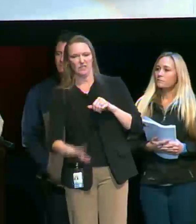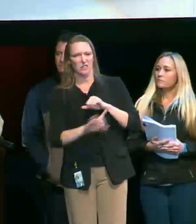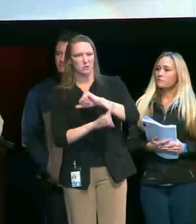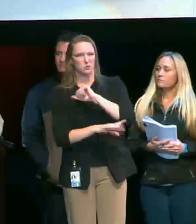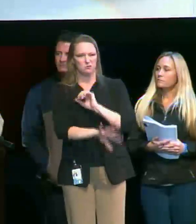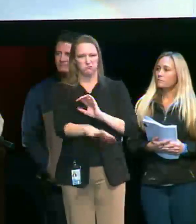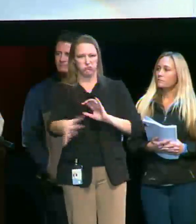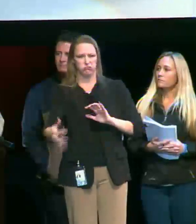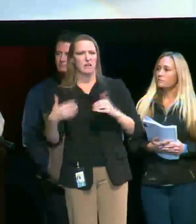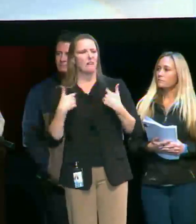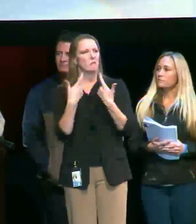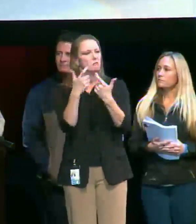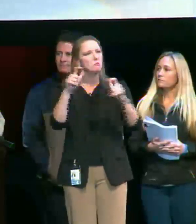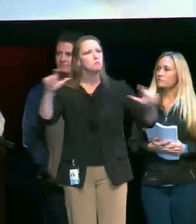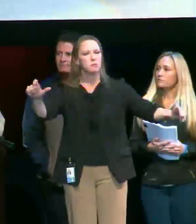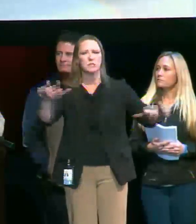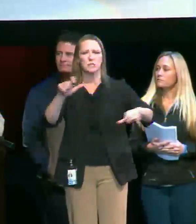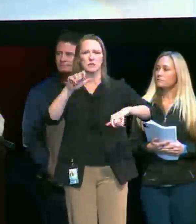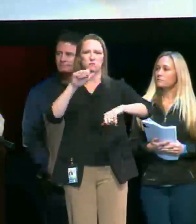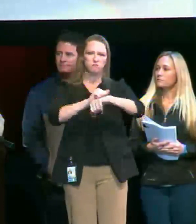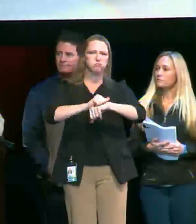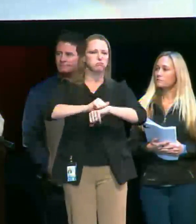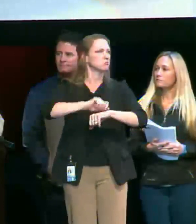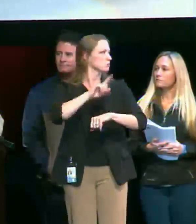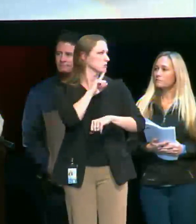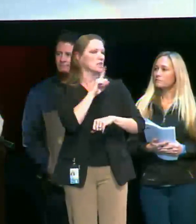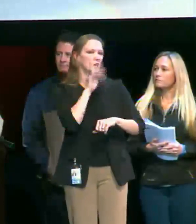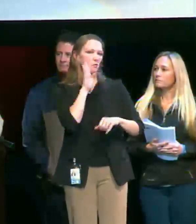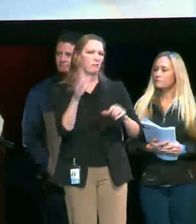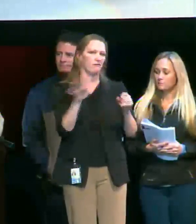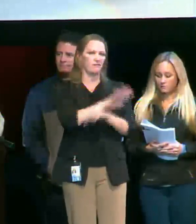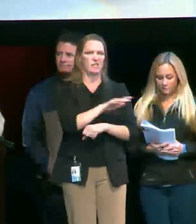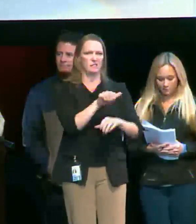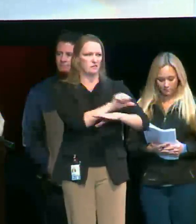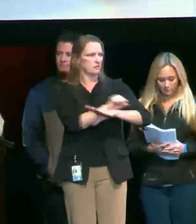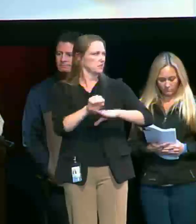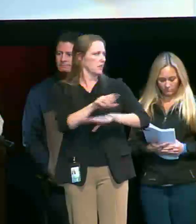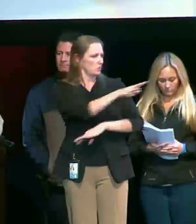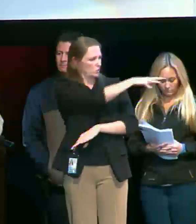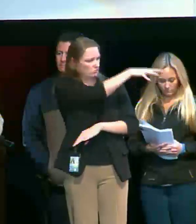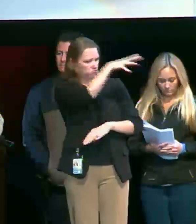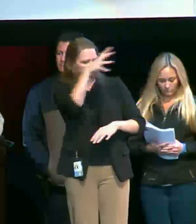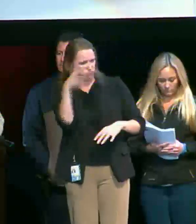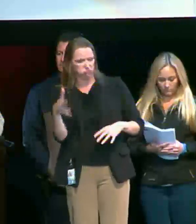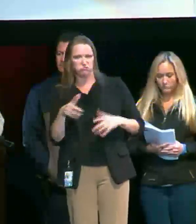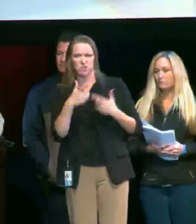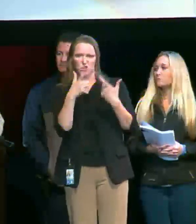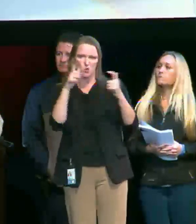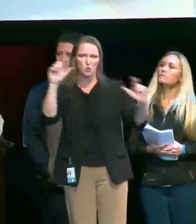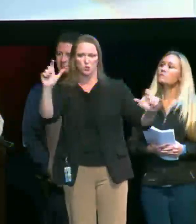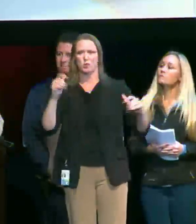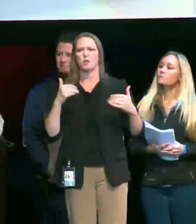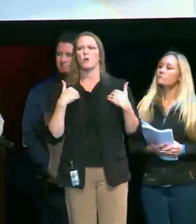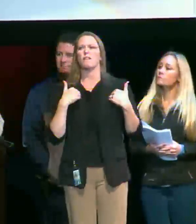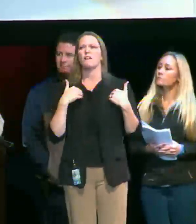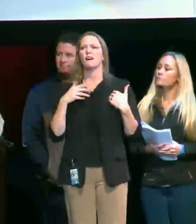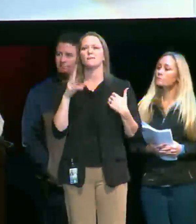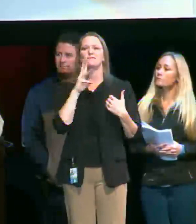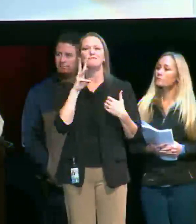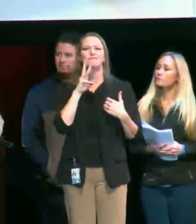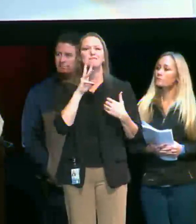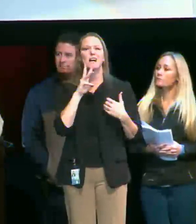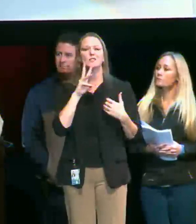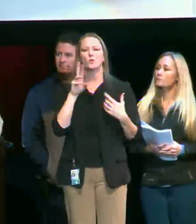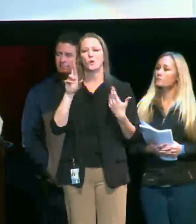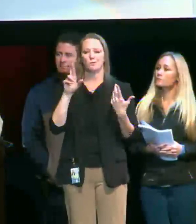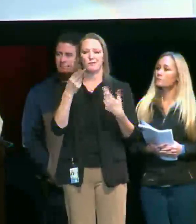large boulders that would take up most of the stage. And so there's a hydro ram attachment that goes on